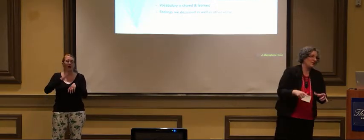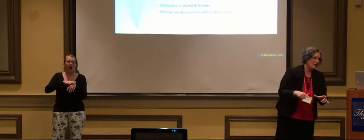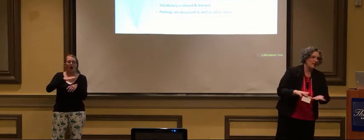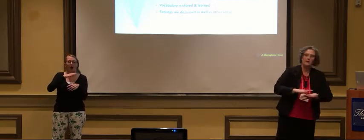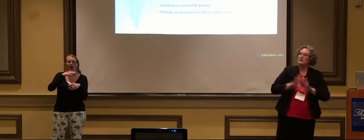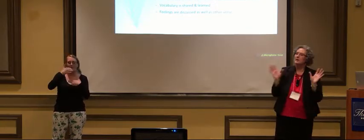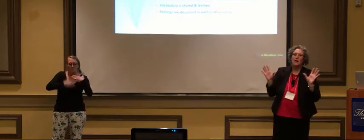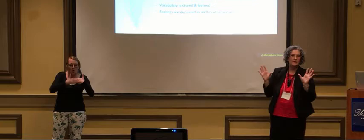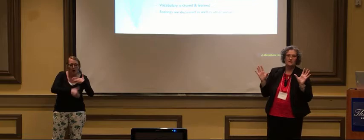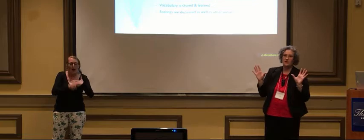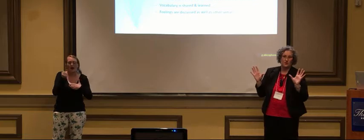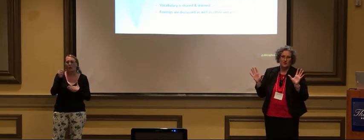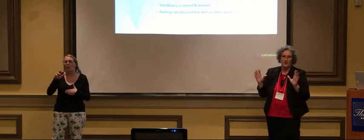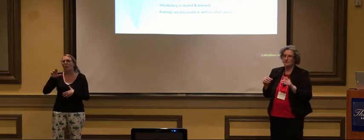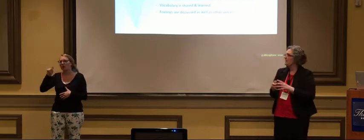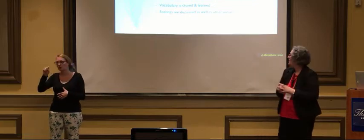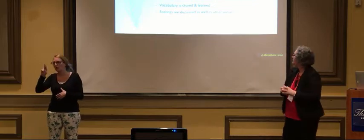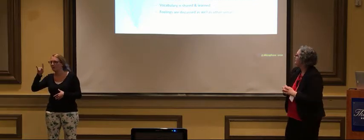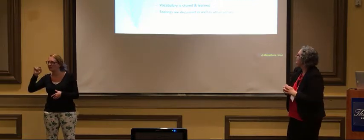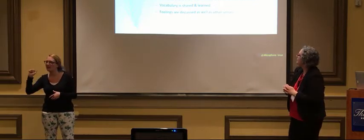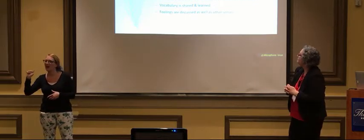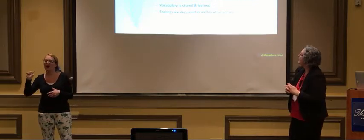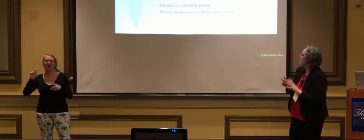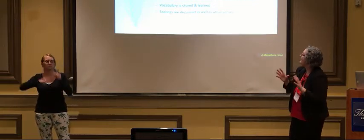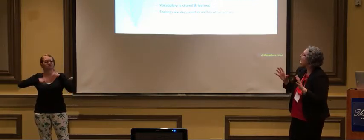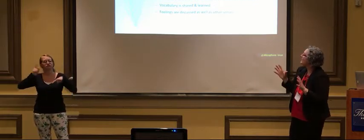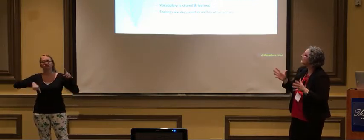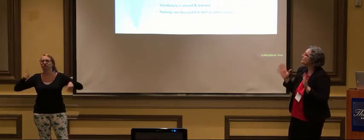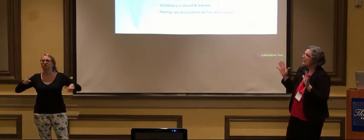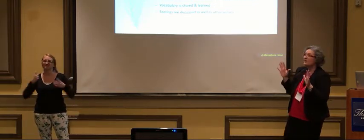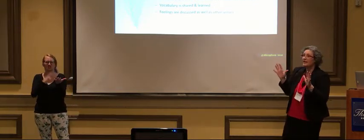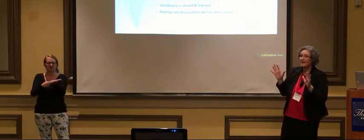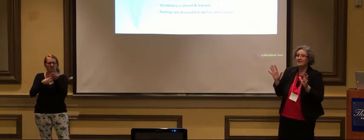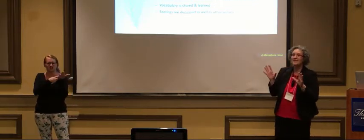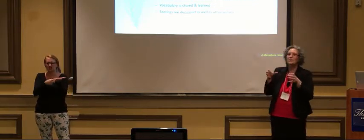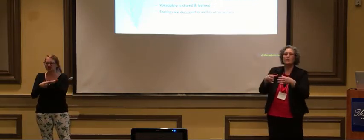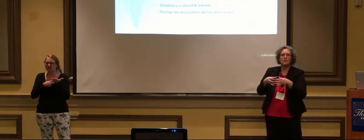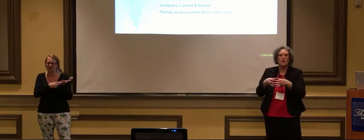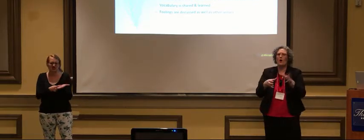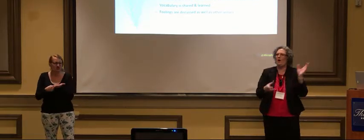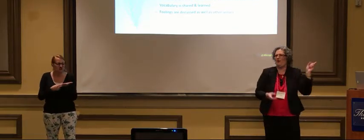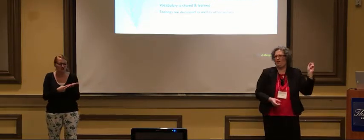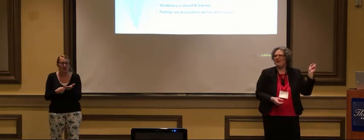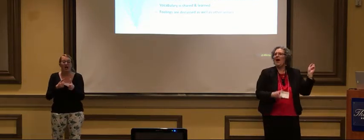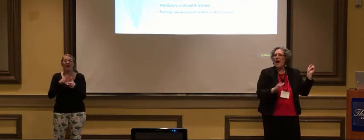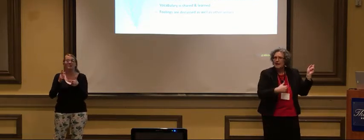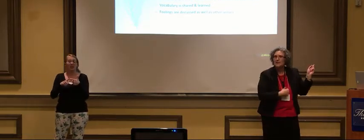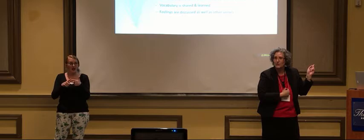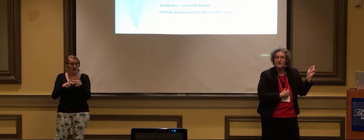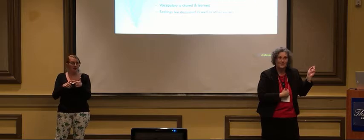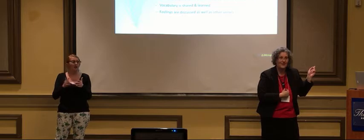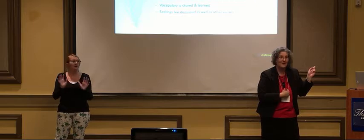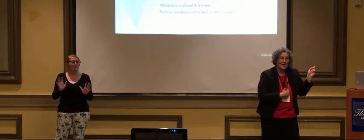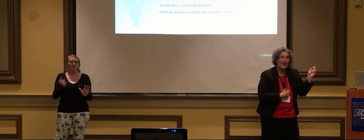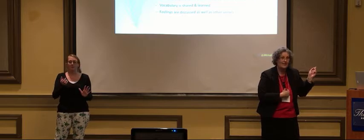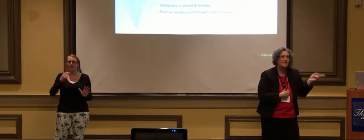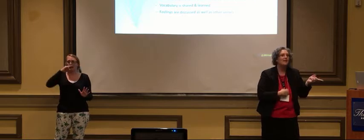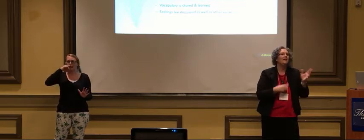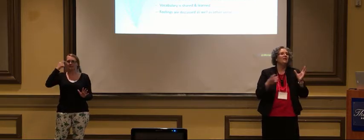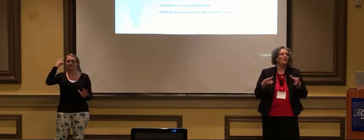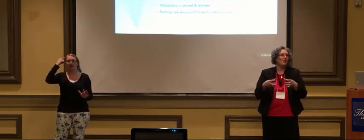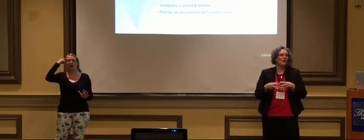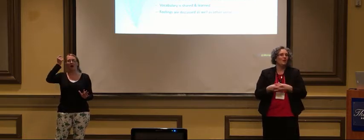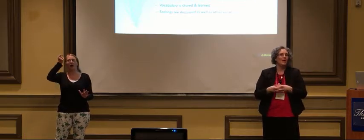on tortilla, lots of different things. And that inspired kids to be able to know, oh, I can do something like